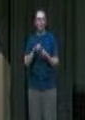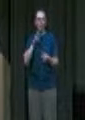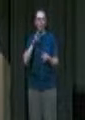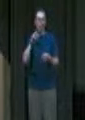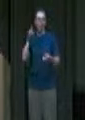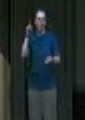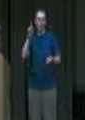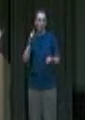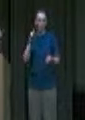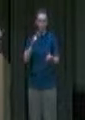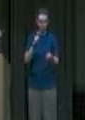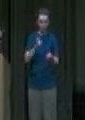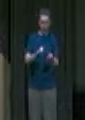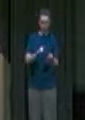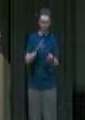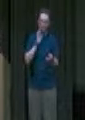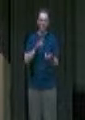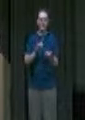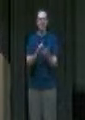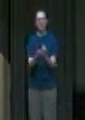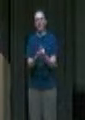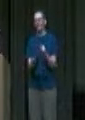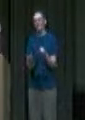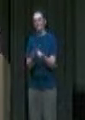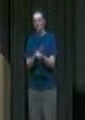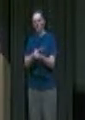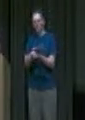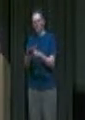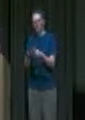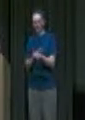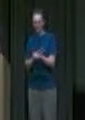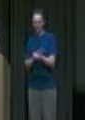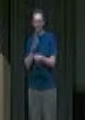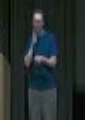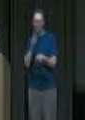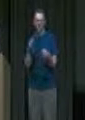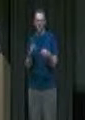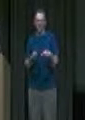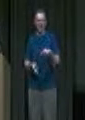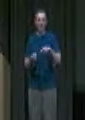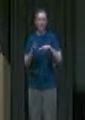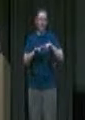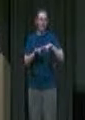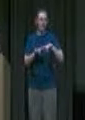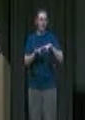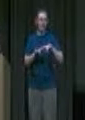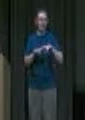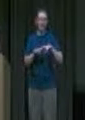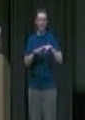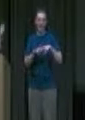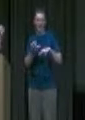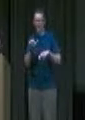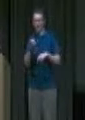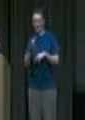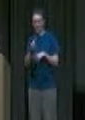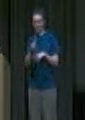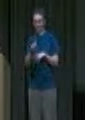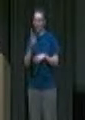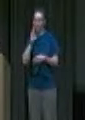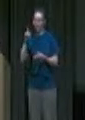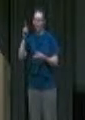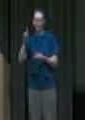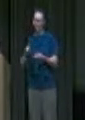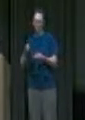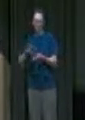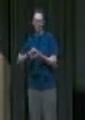water level, we'll be changing the whole site. We'll be gaining land and we'll be